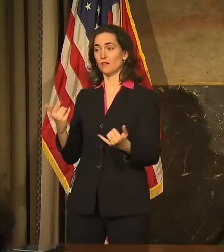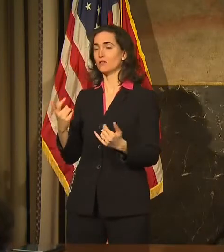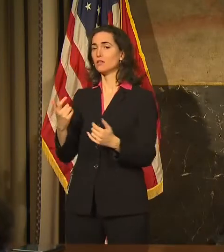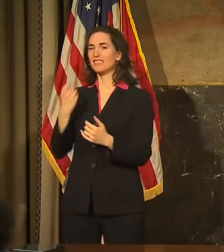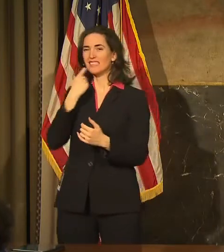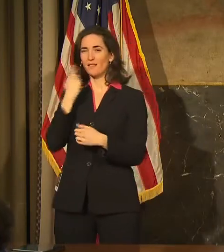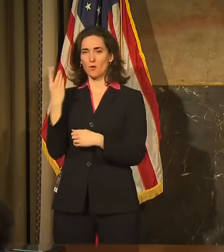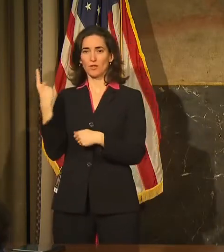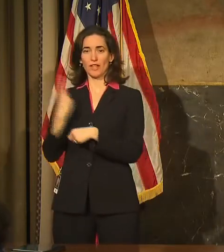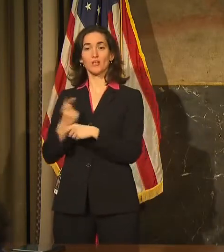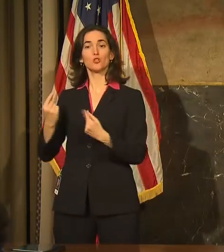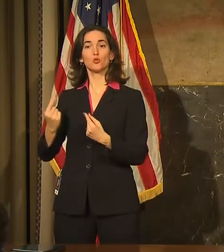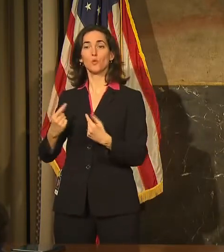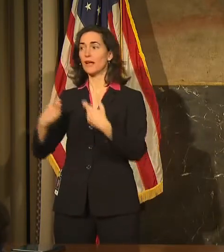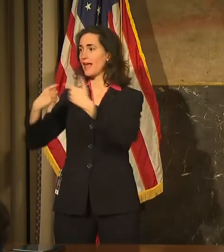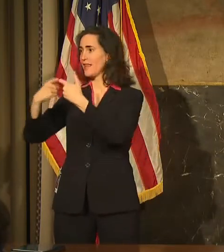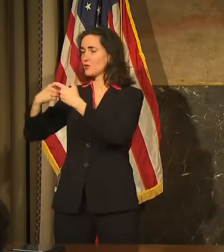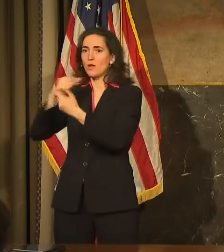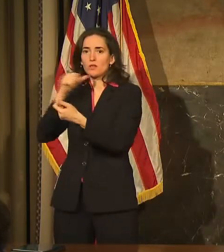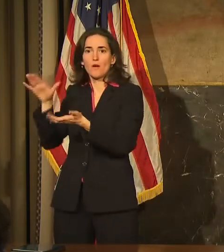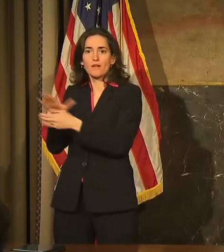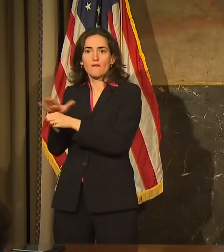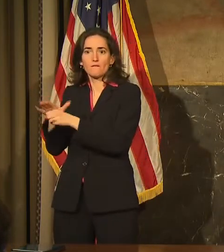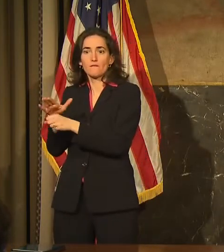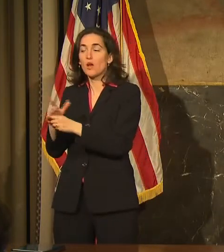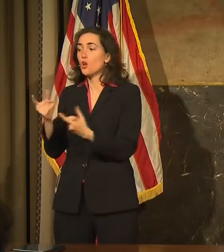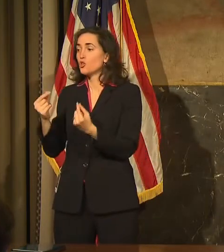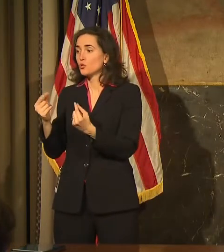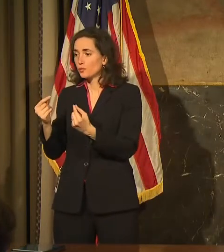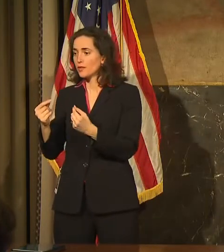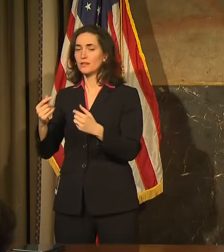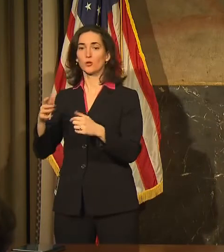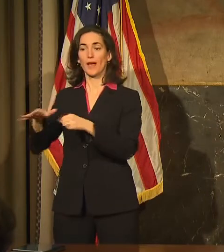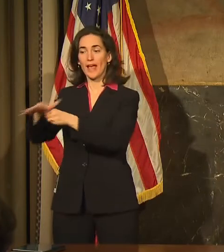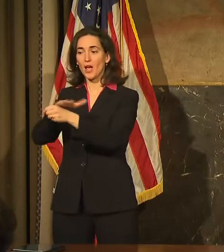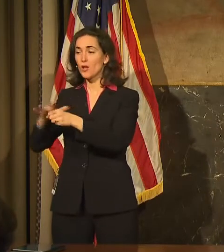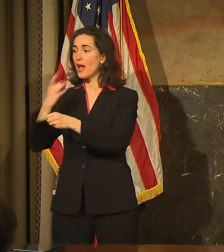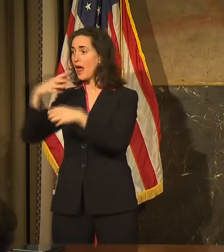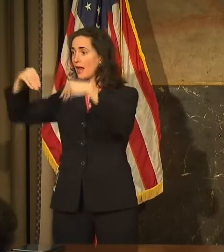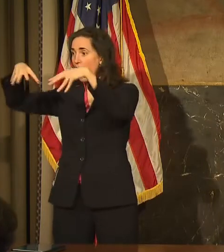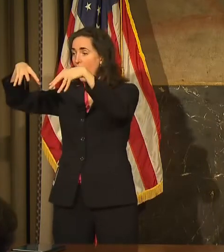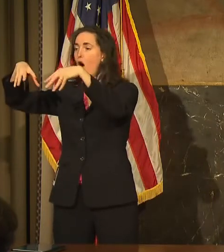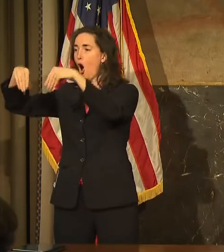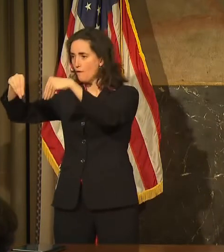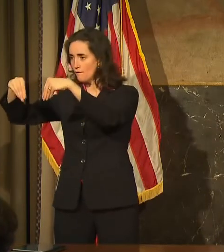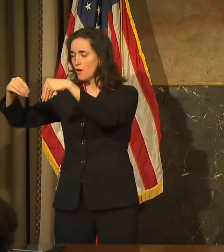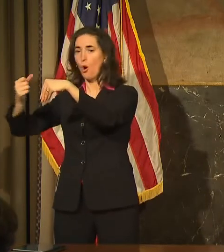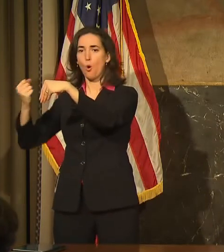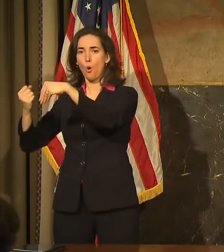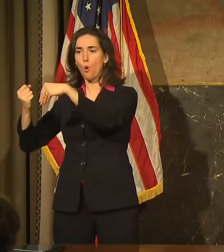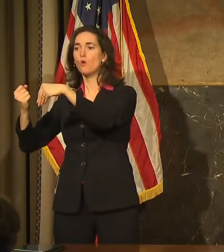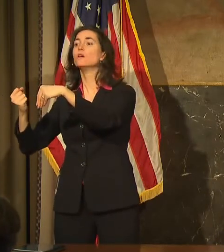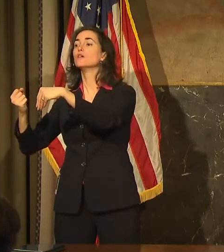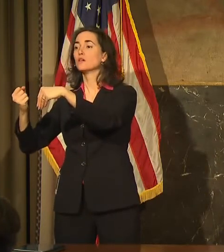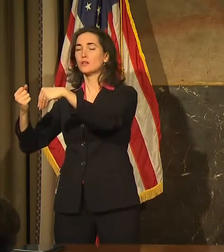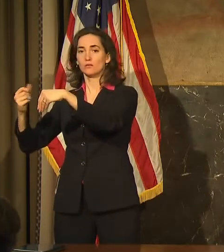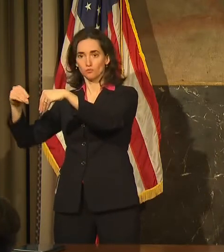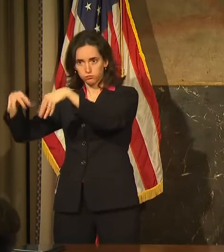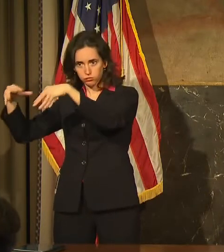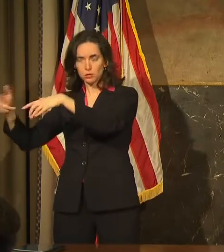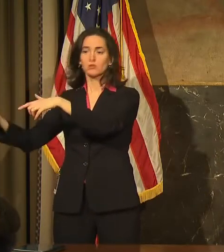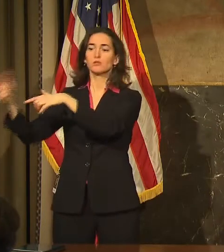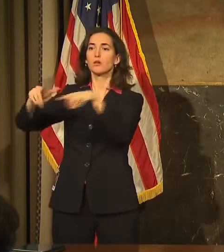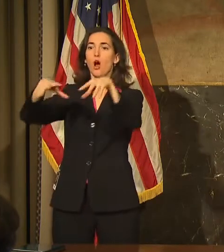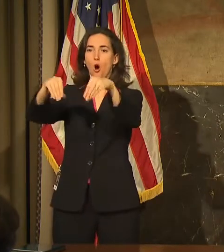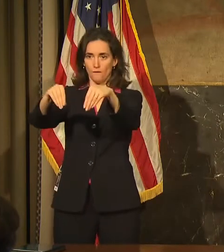were the fact that there just wasn't advance notification that they were going to happen. But at the